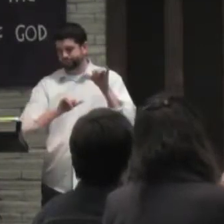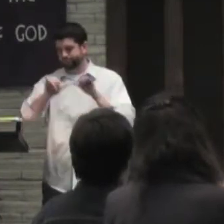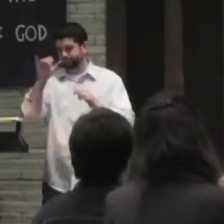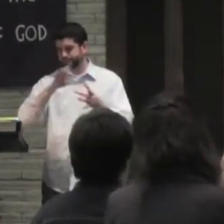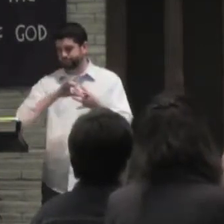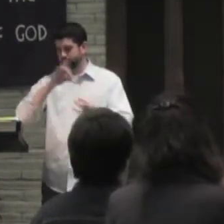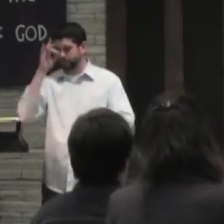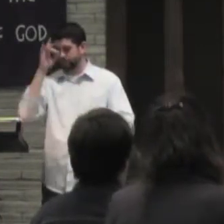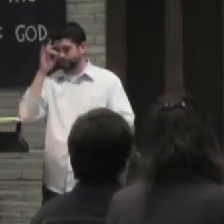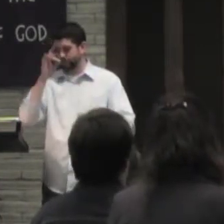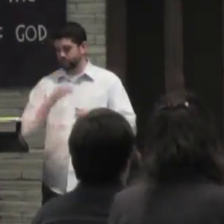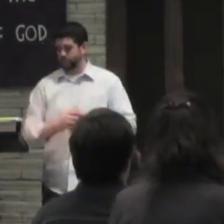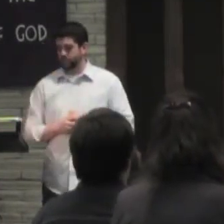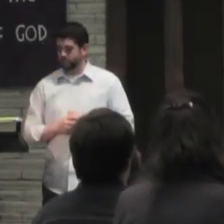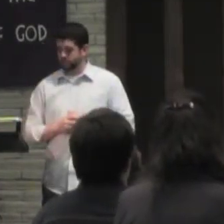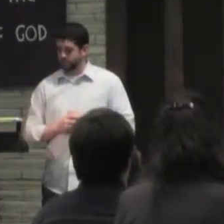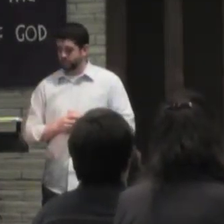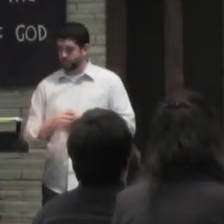with your